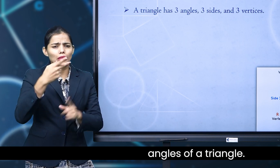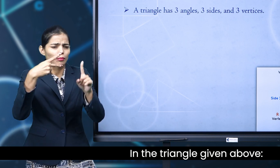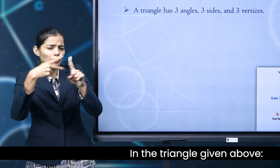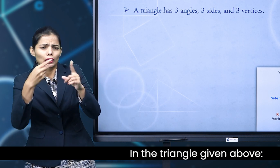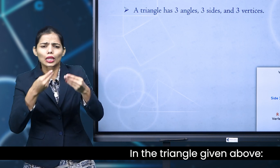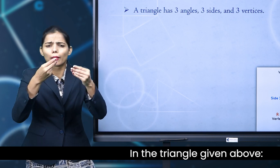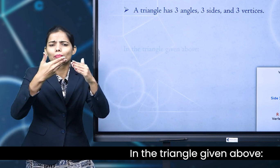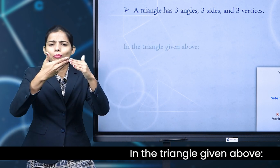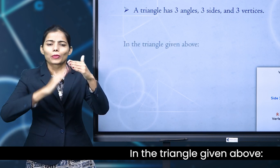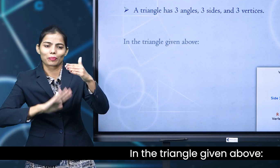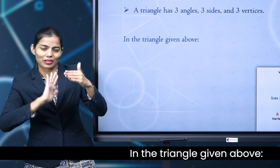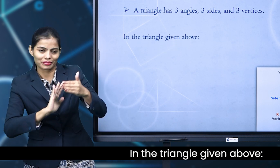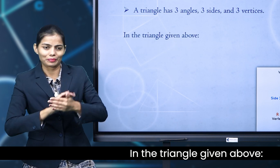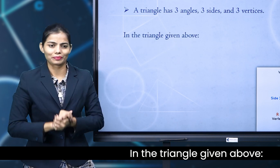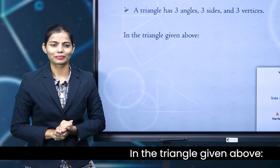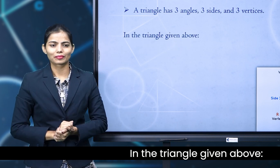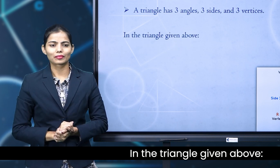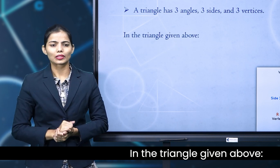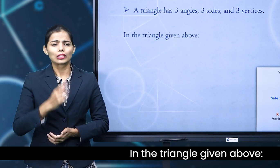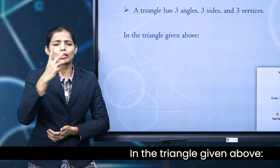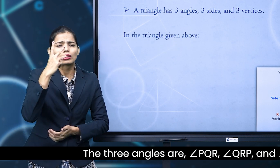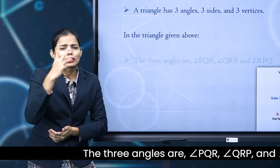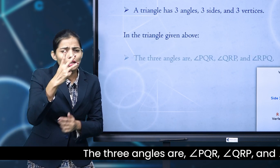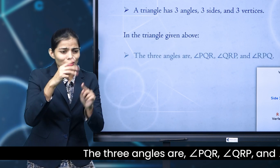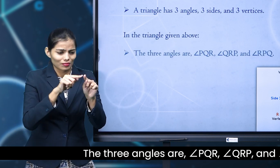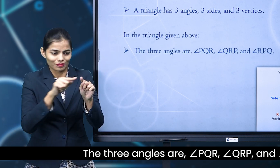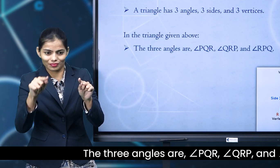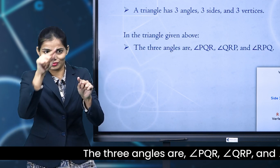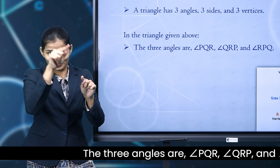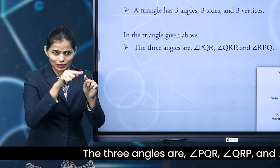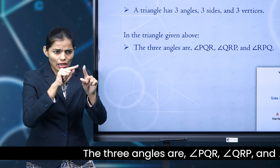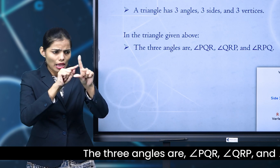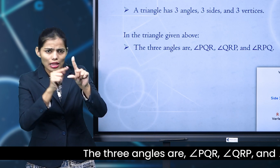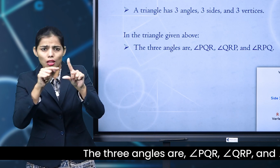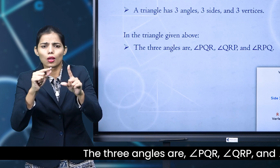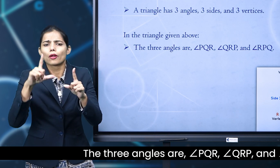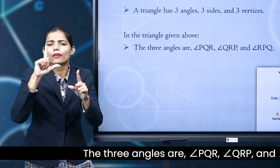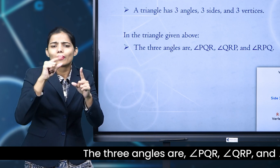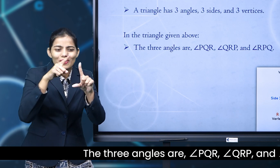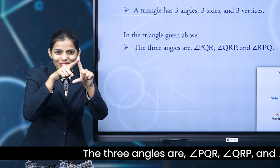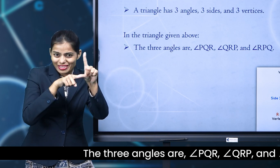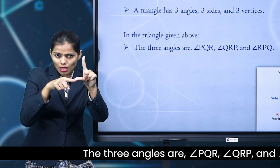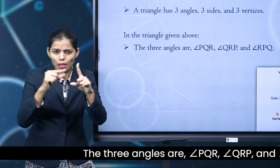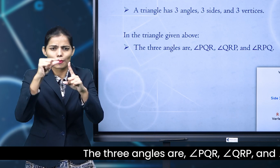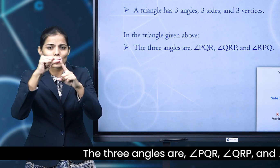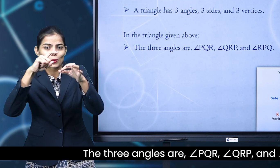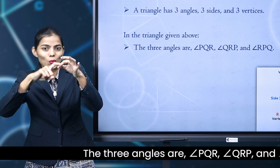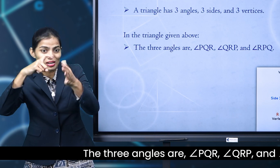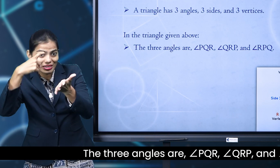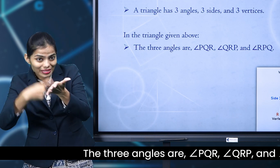In the triangle given above, the three angles are angle PQR,